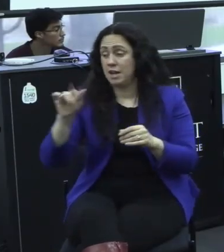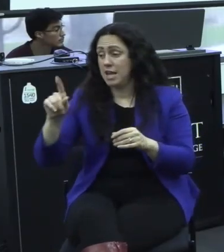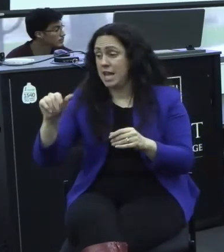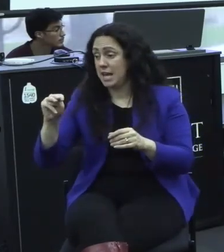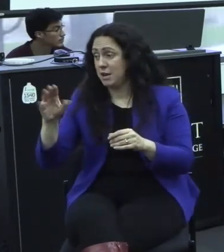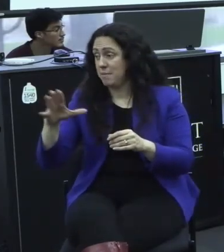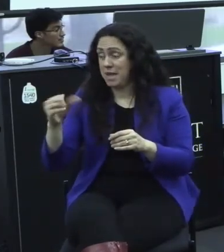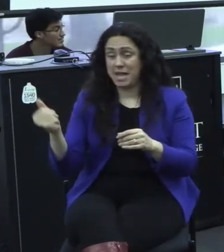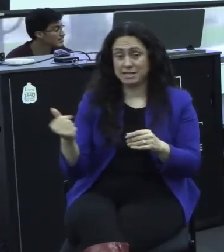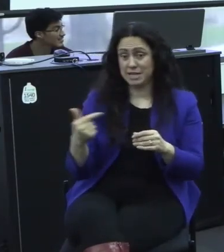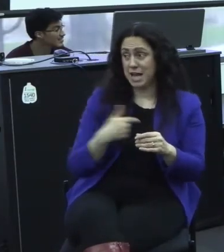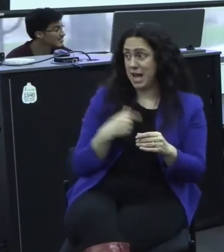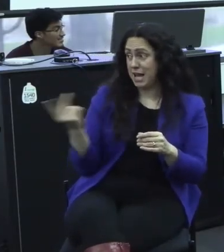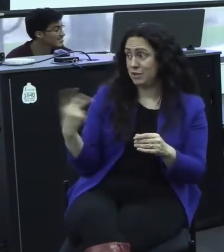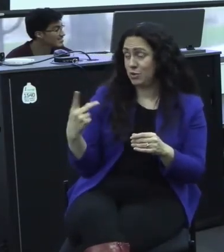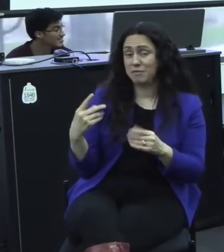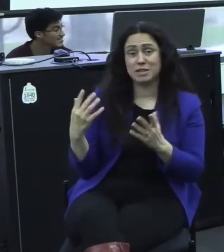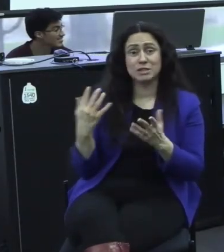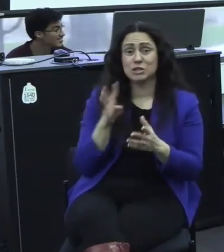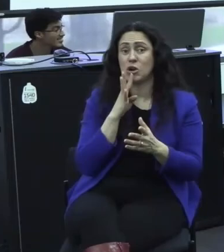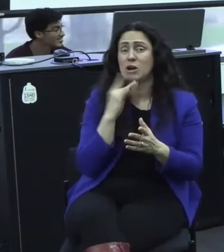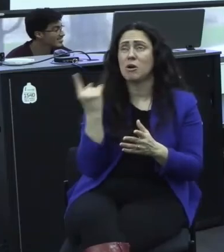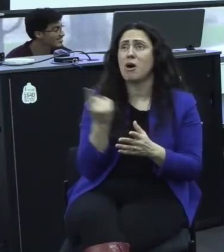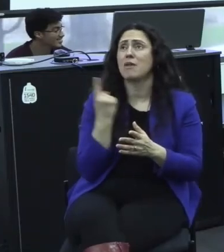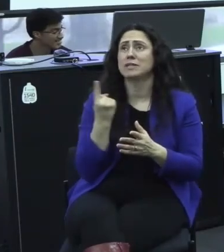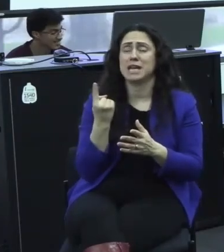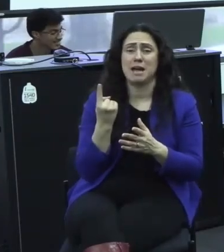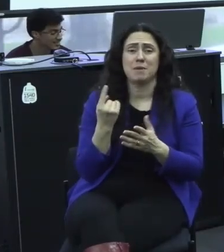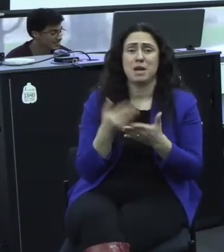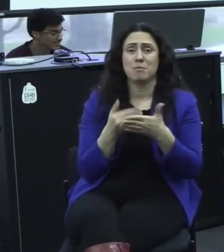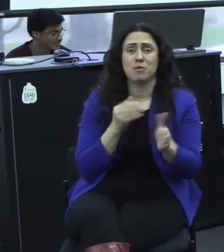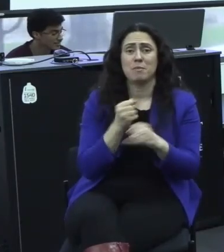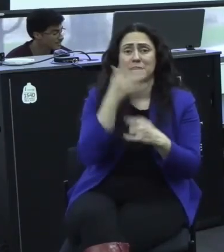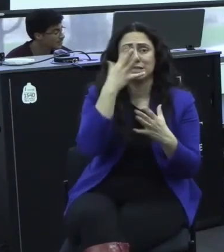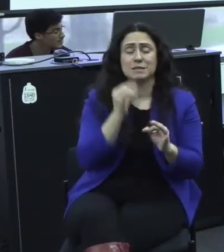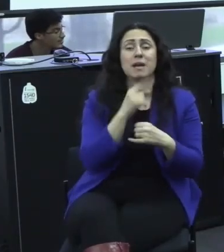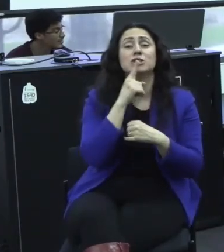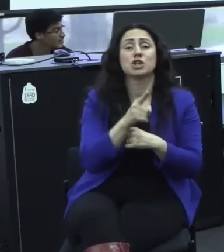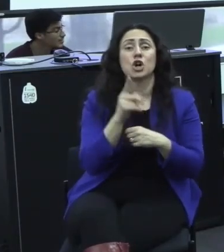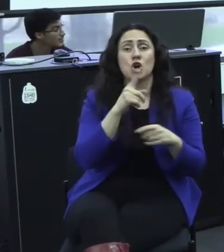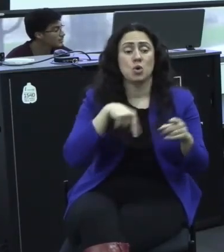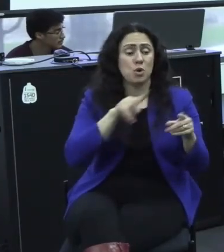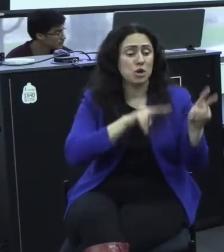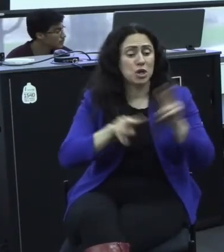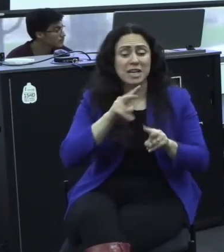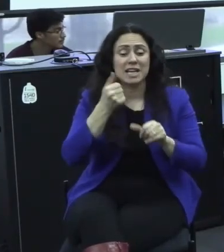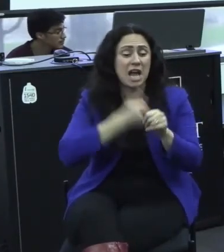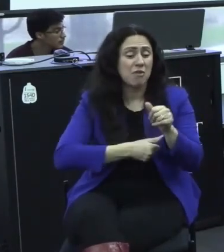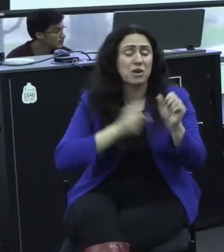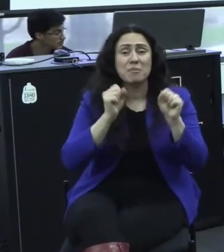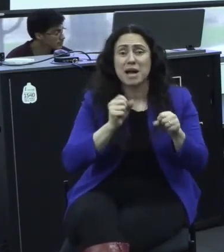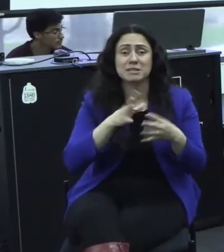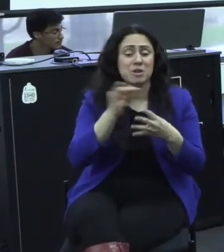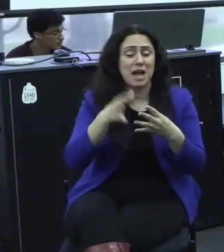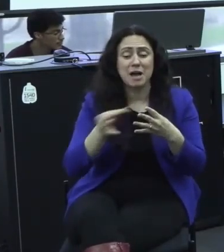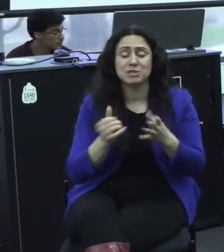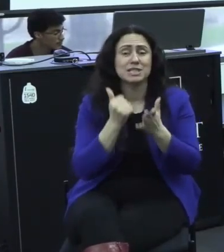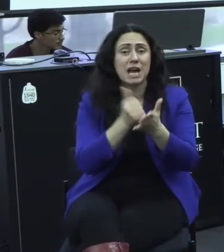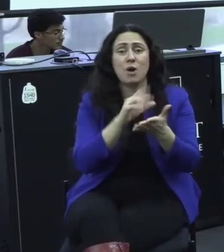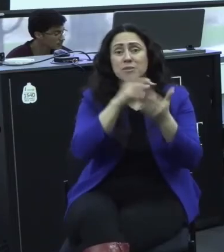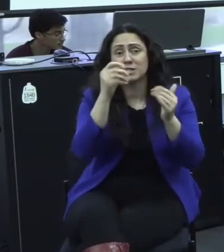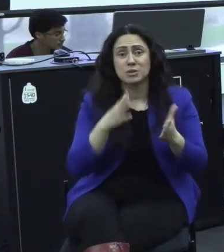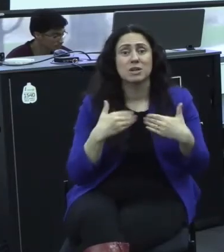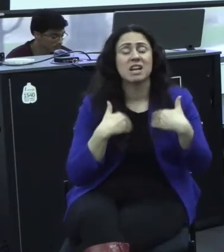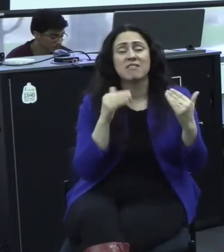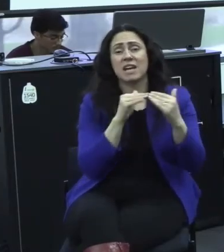here because we talk constantly before we make a decision to make sure that we're looking at every possible option to help the student to